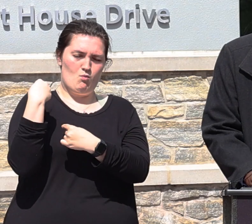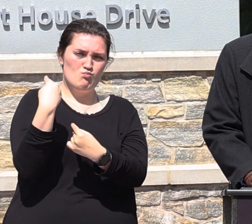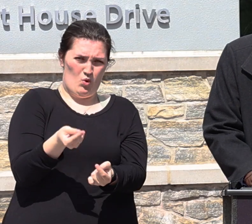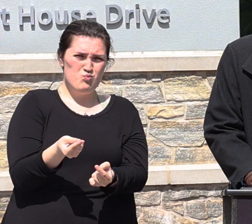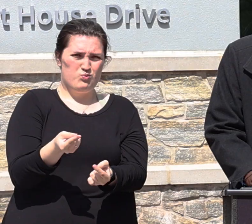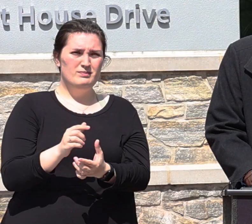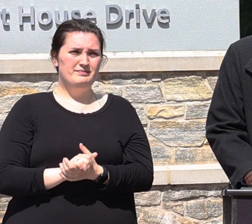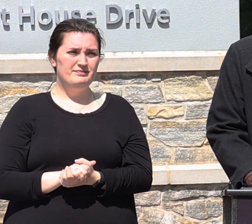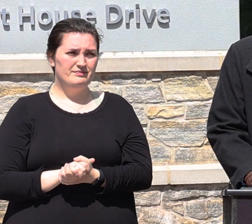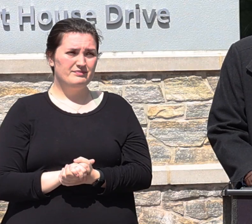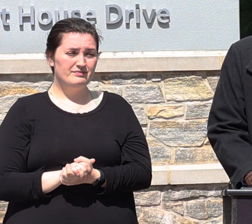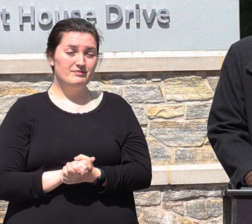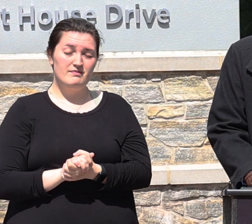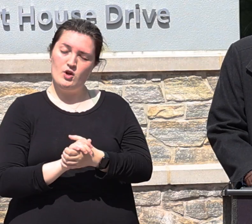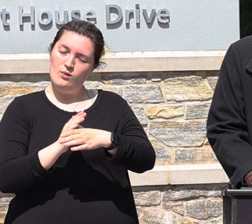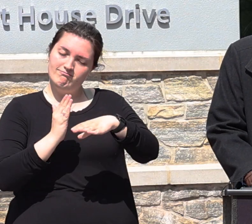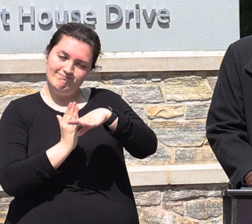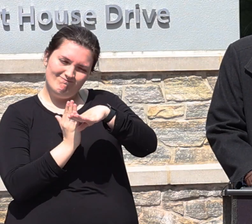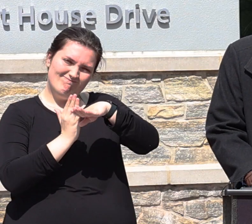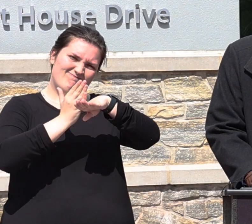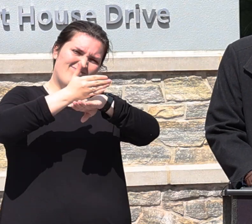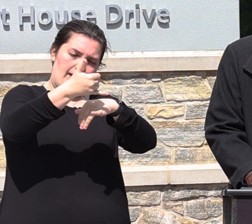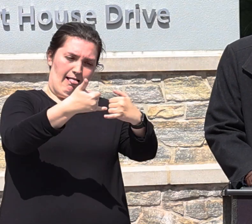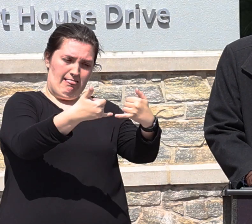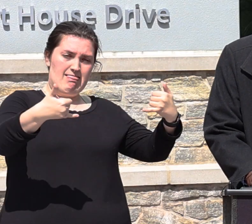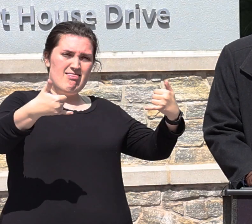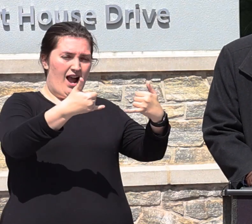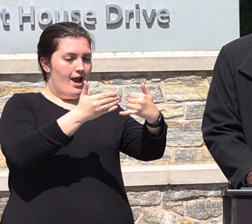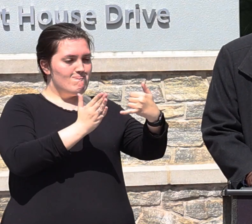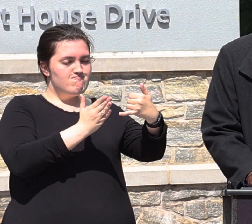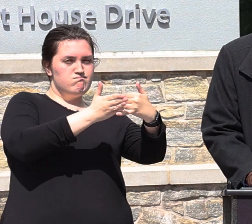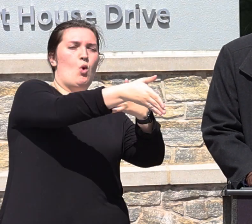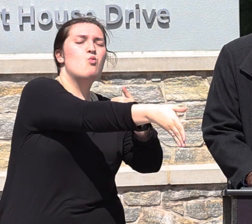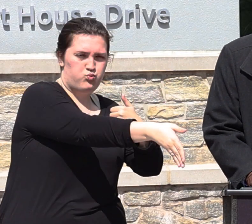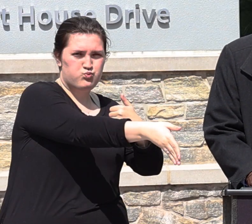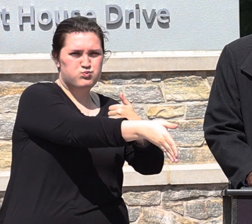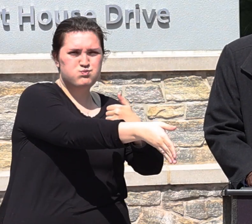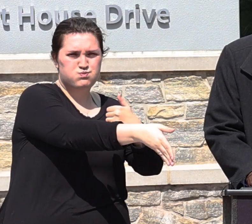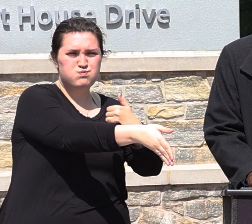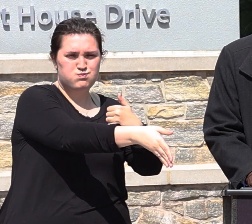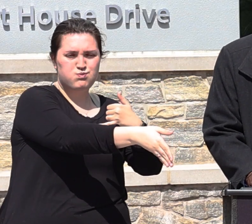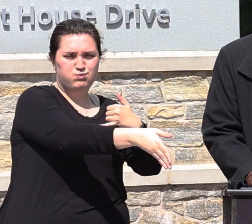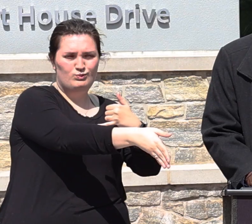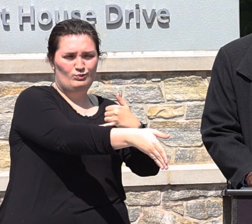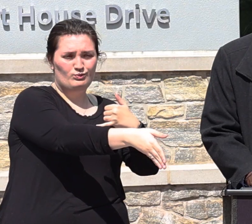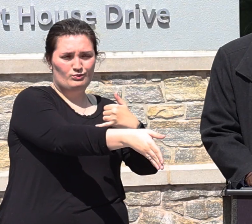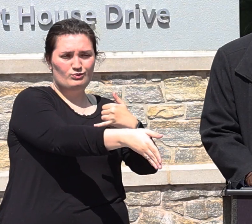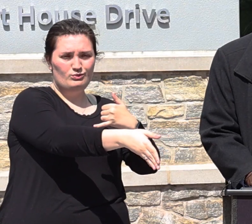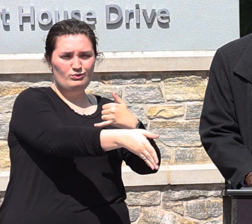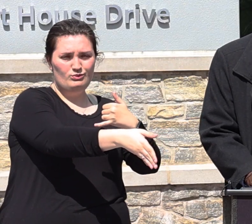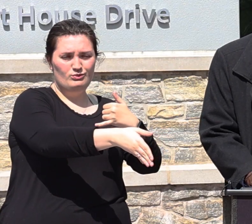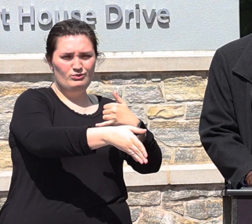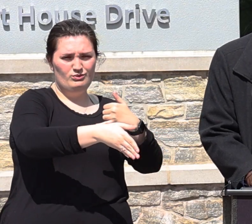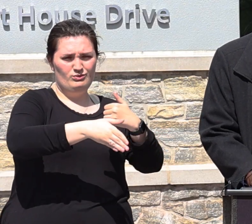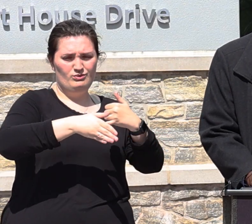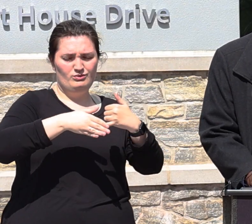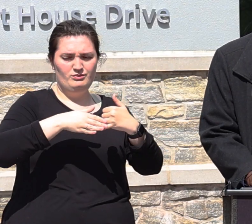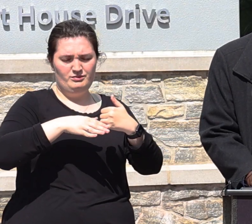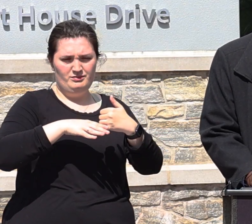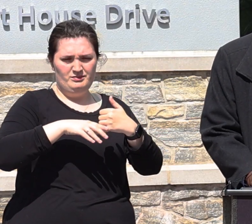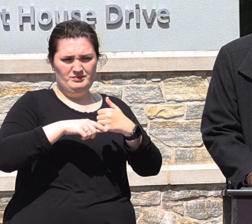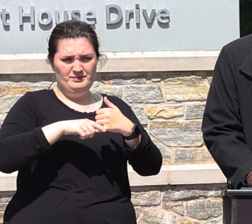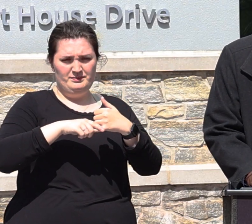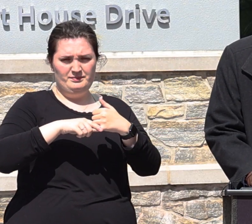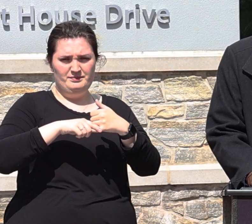It exceeds the benchmarks set in the blueprint for Maryland's future at a time when some in Maryland haven't even reached